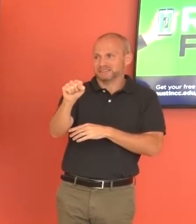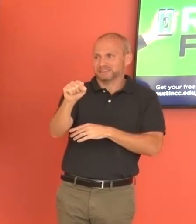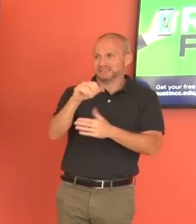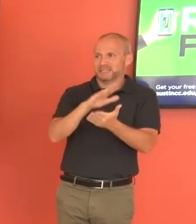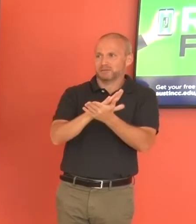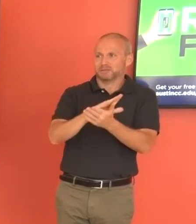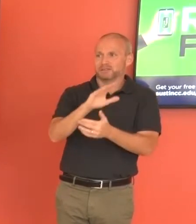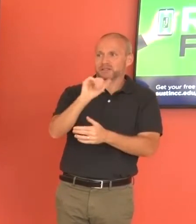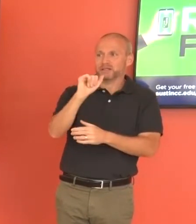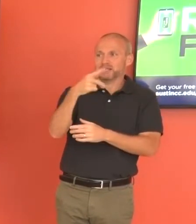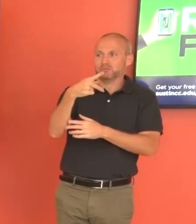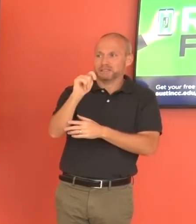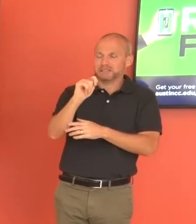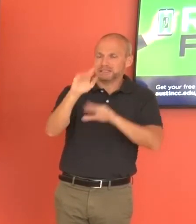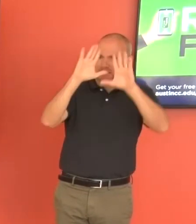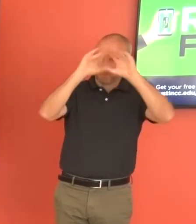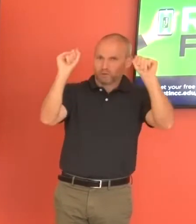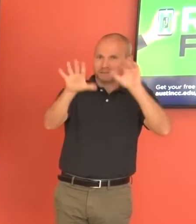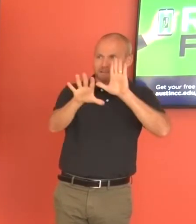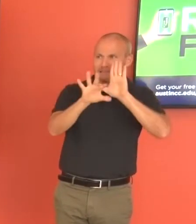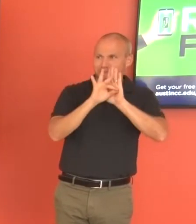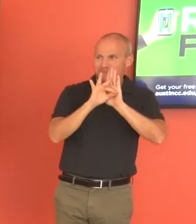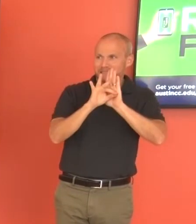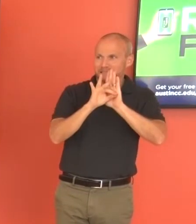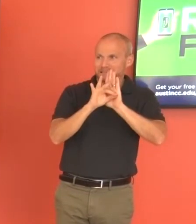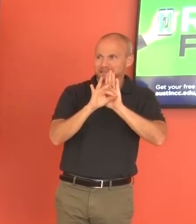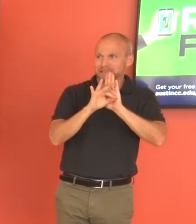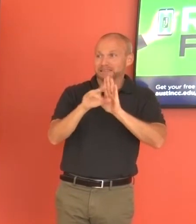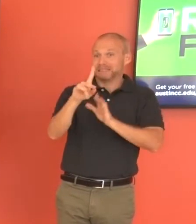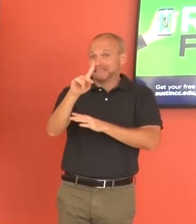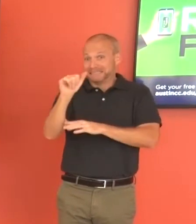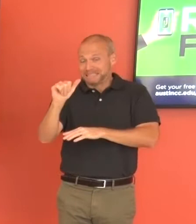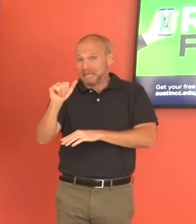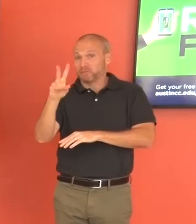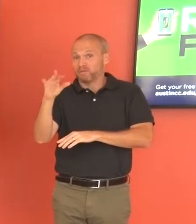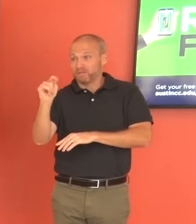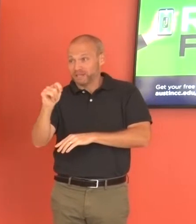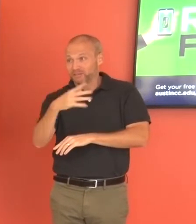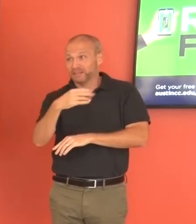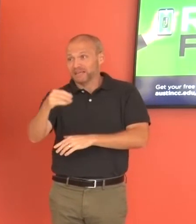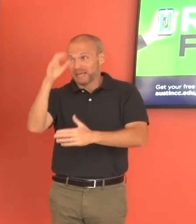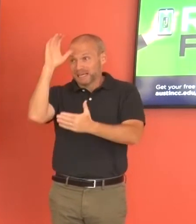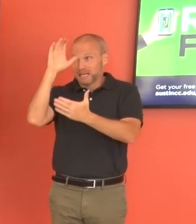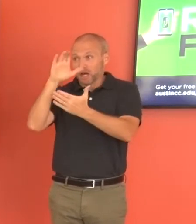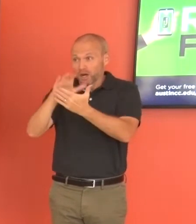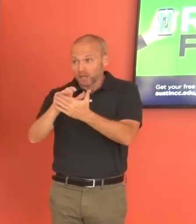APT president-elect, disabled veteran, and a husband of